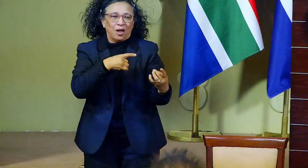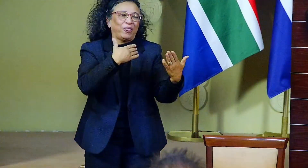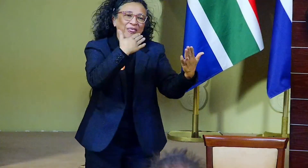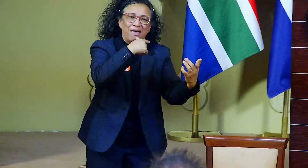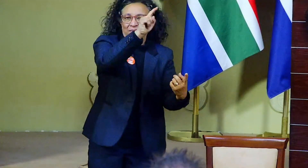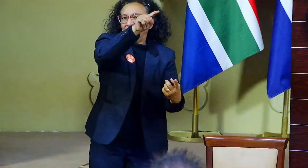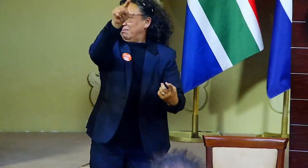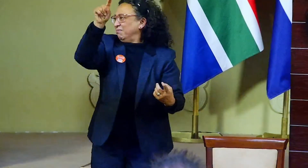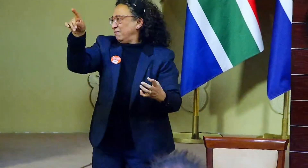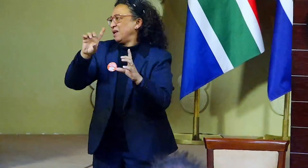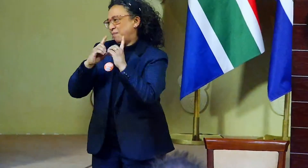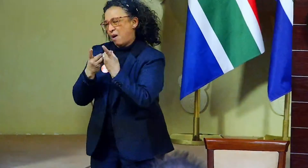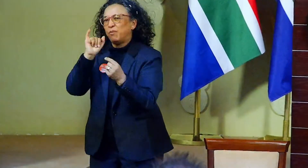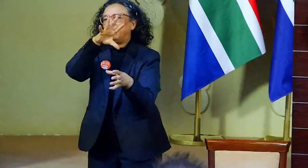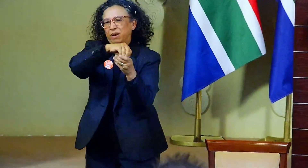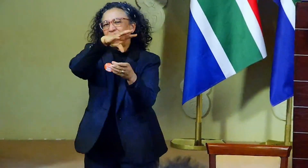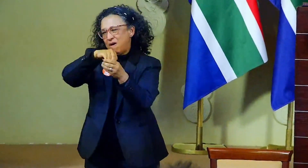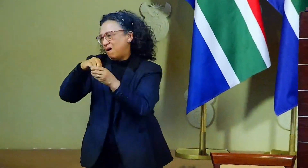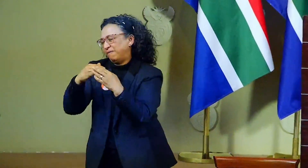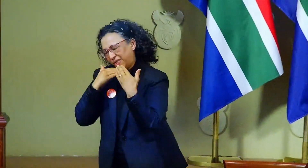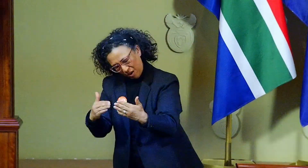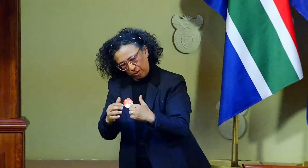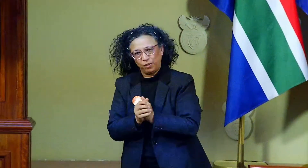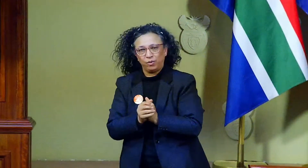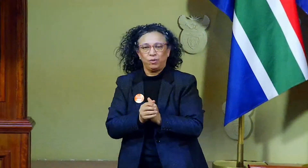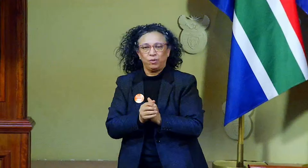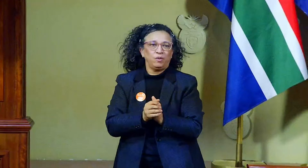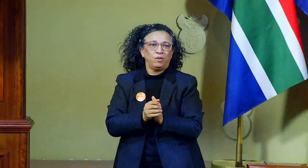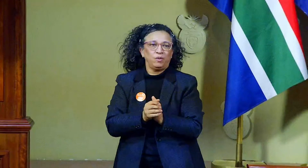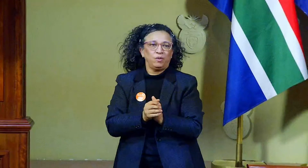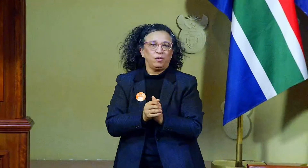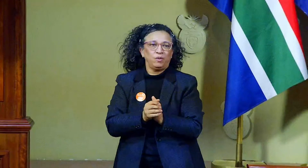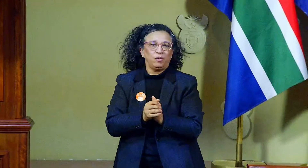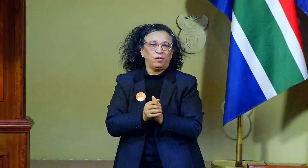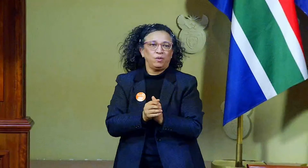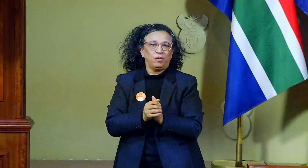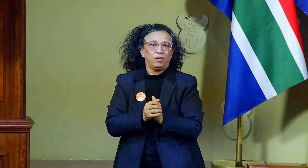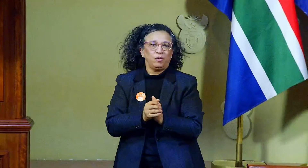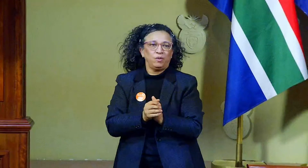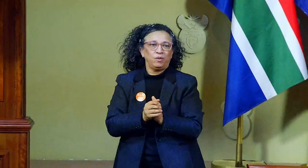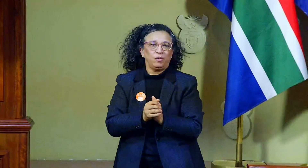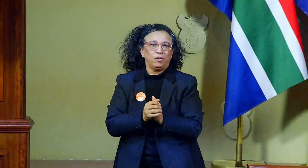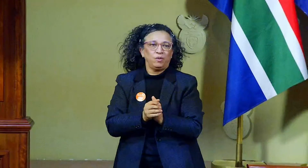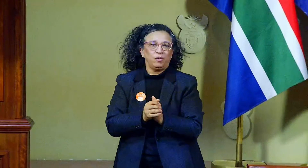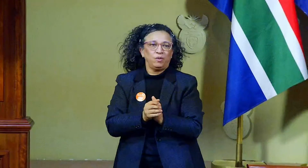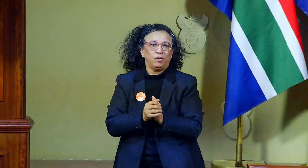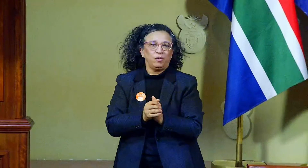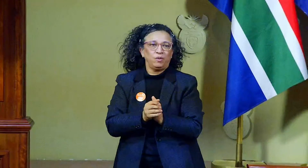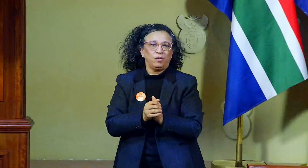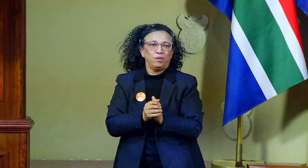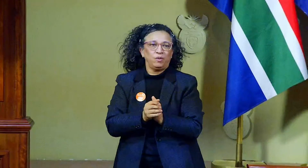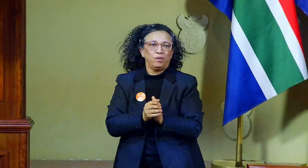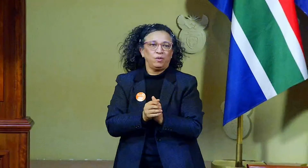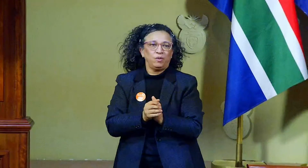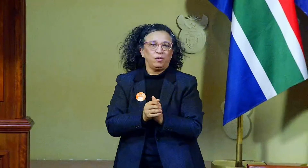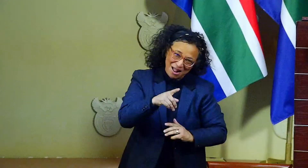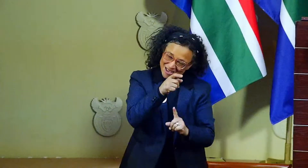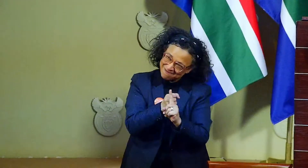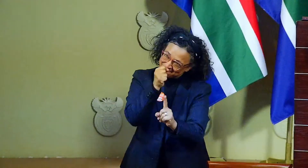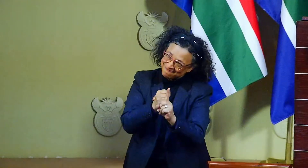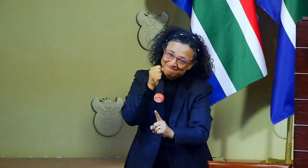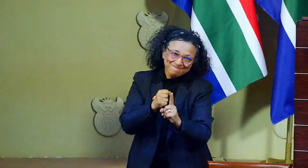retired, but they hand over the task to other people to take over. Thank you. And then also to PANSALP.